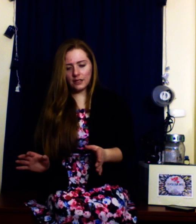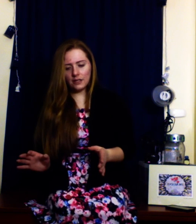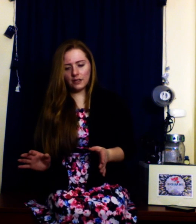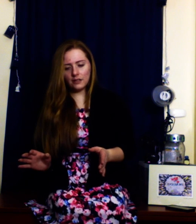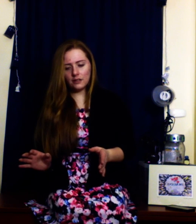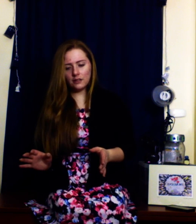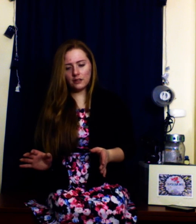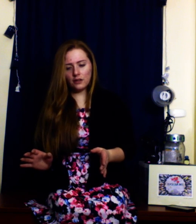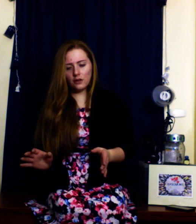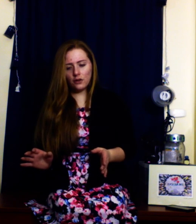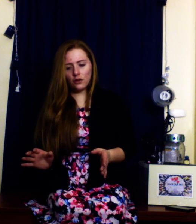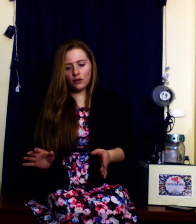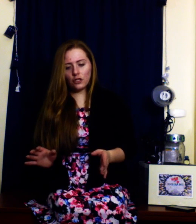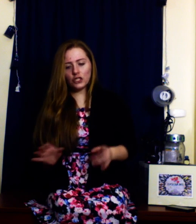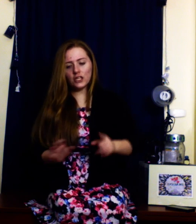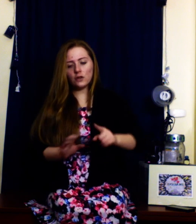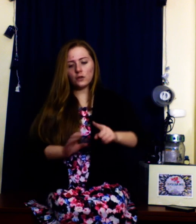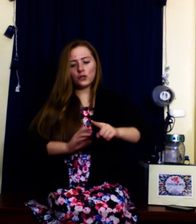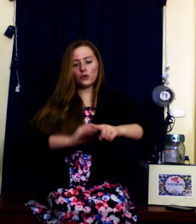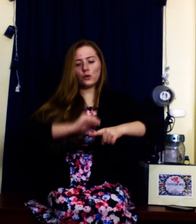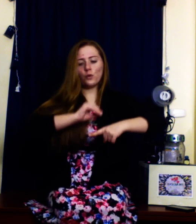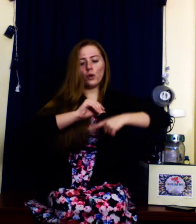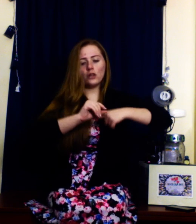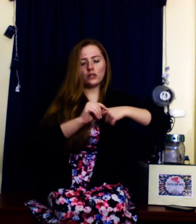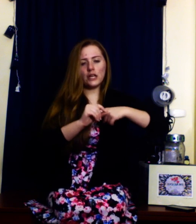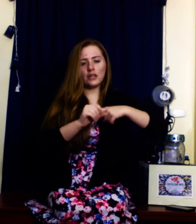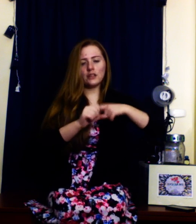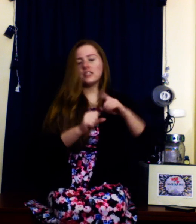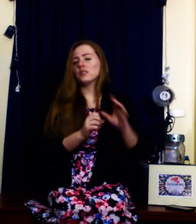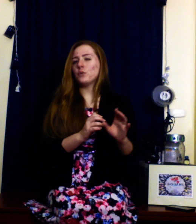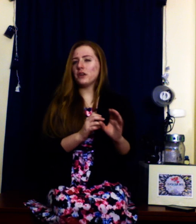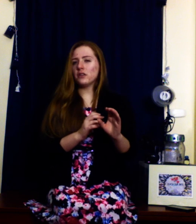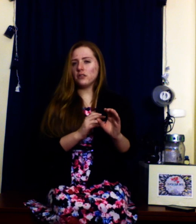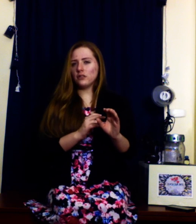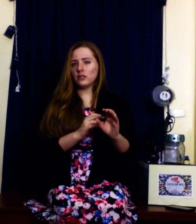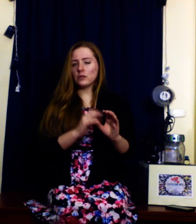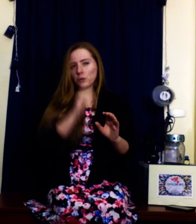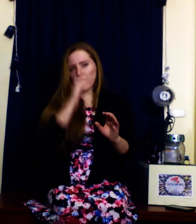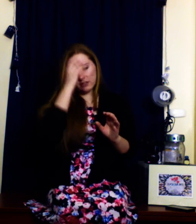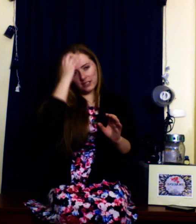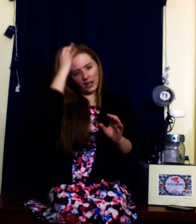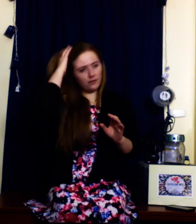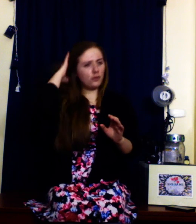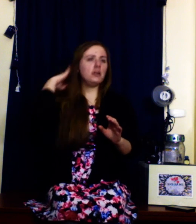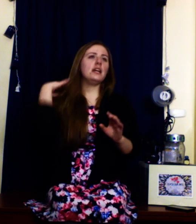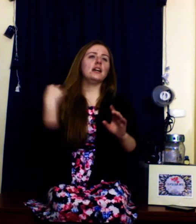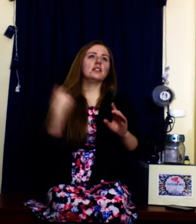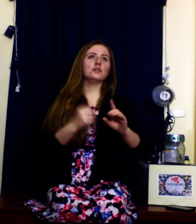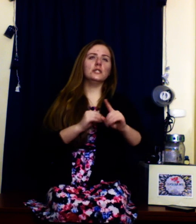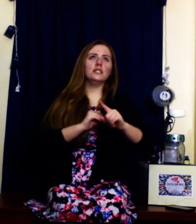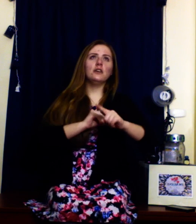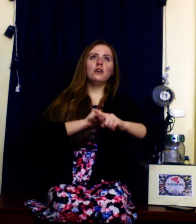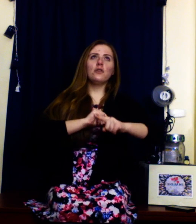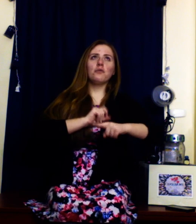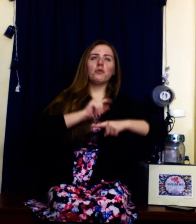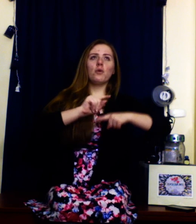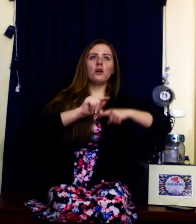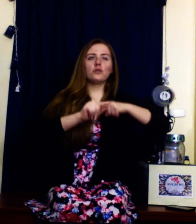then she goes through the wandering. This was a weird sign for me, actually. Through the